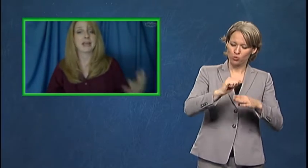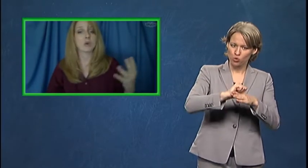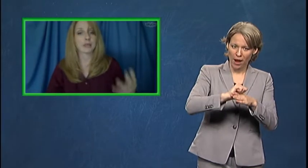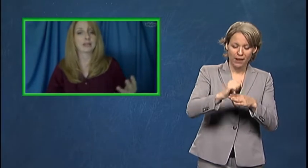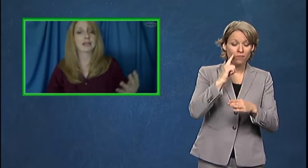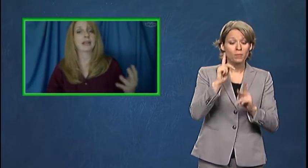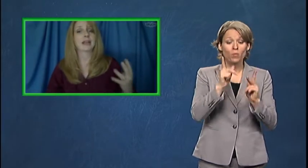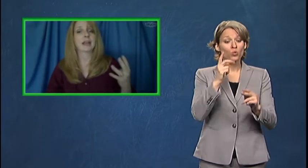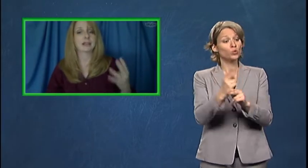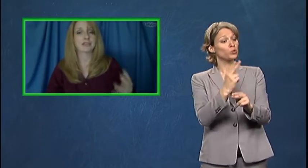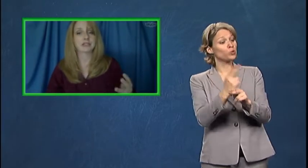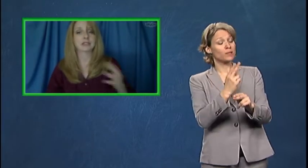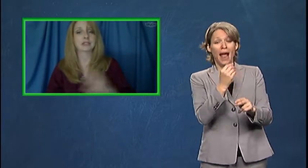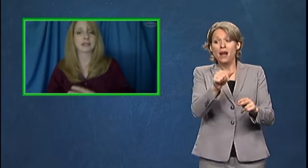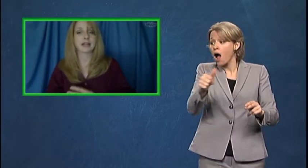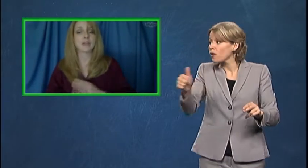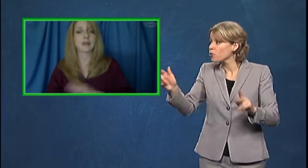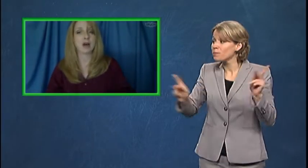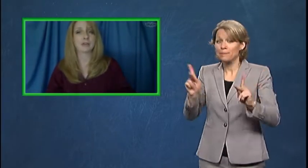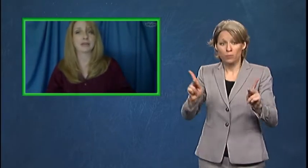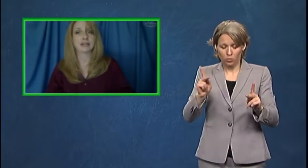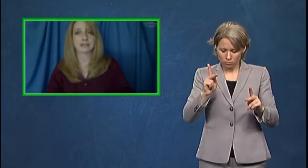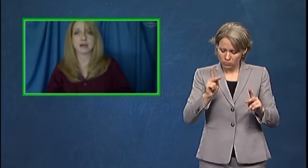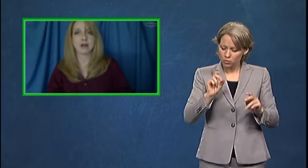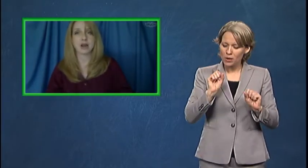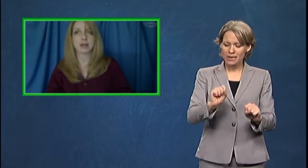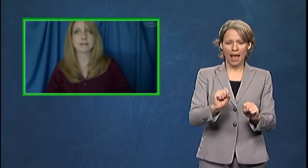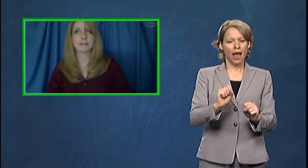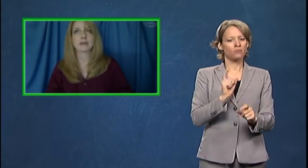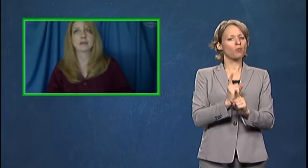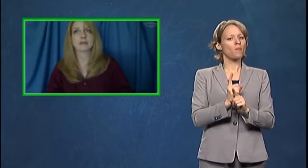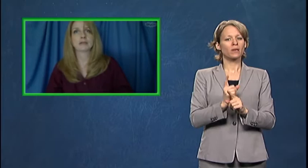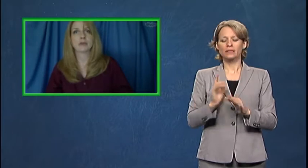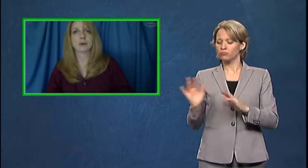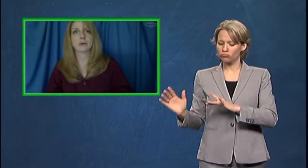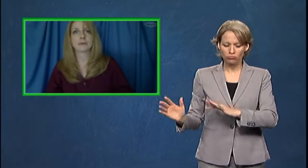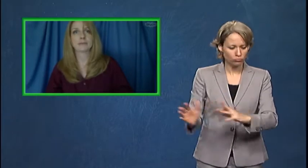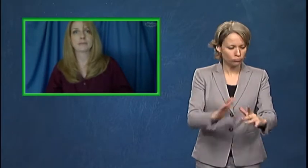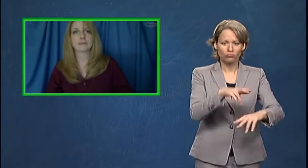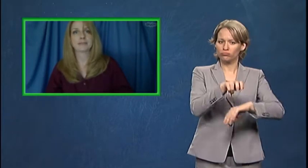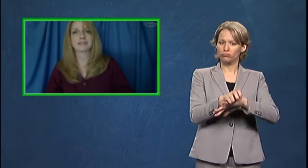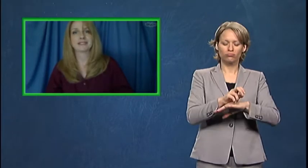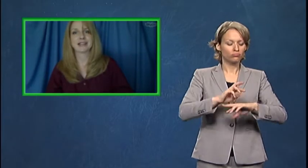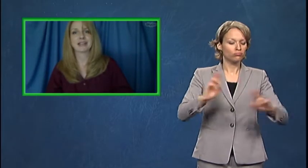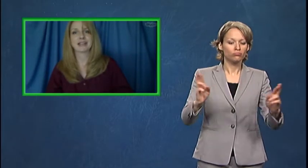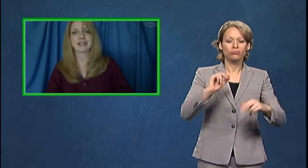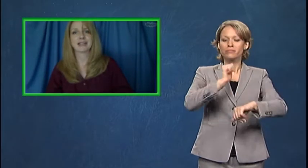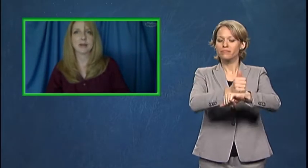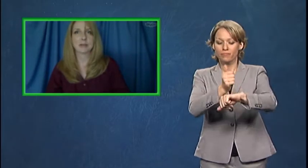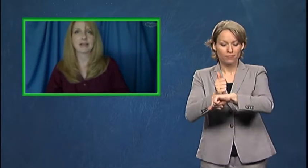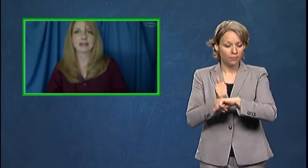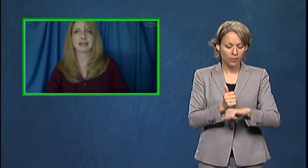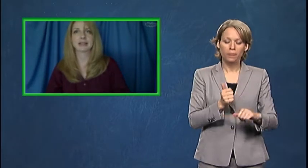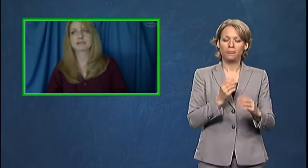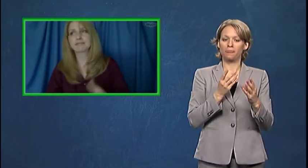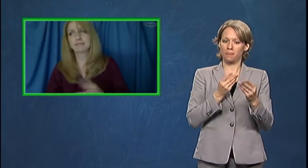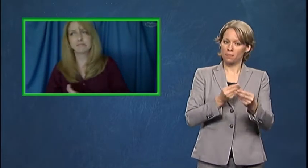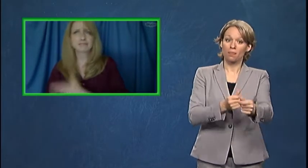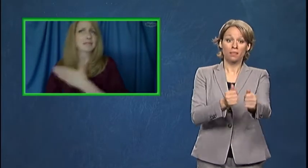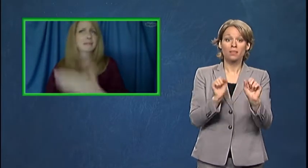may quickly and efficiently set up and operate the VRI. So setting it up and operating